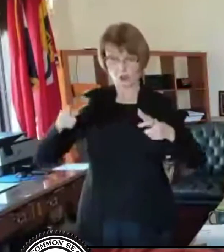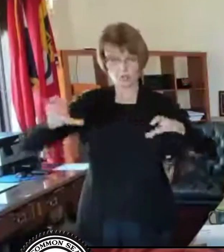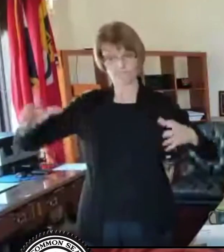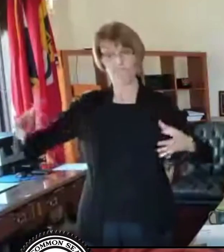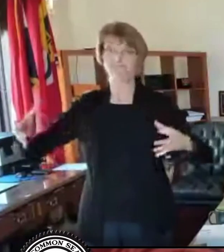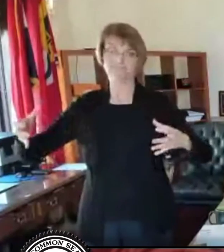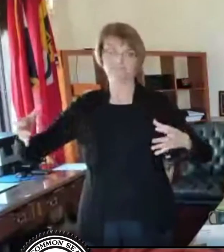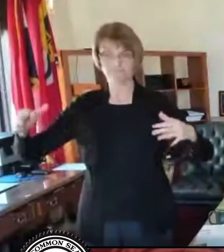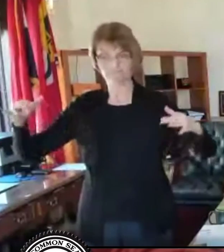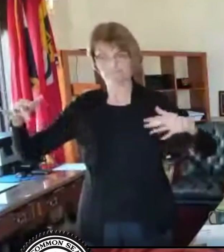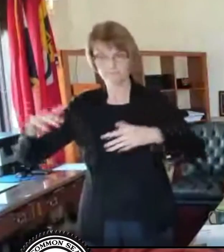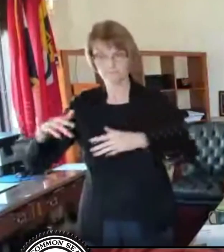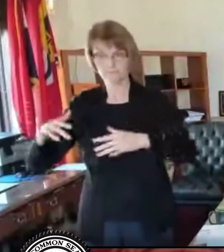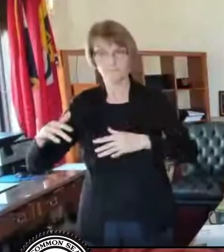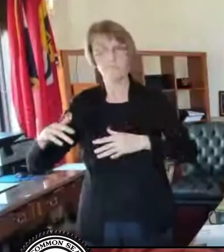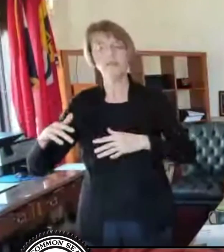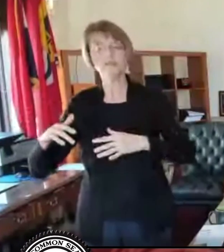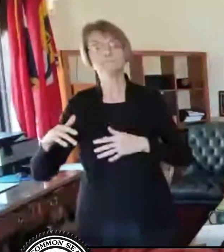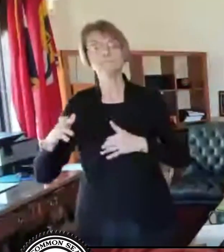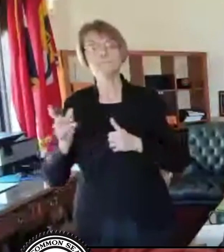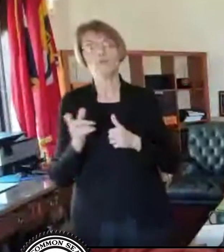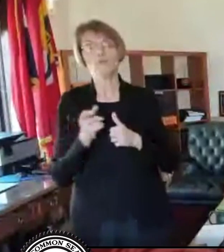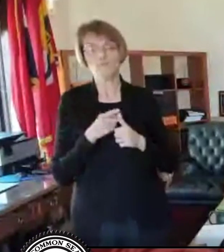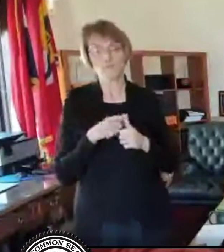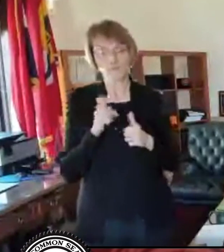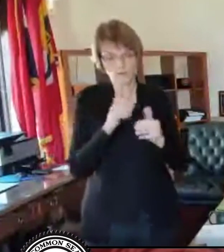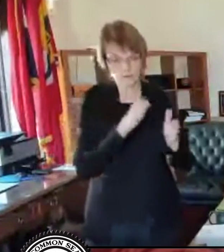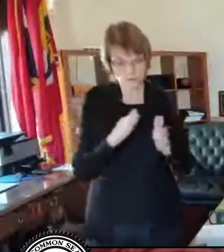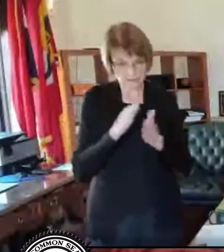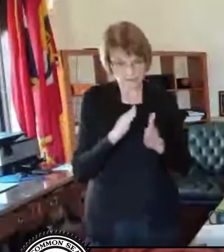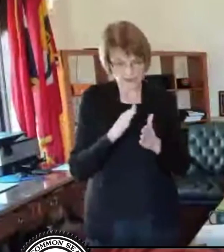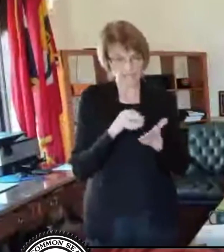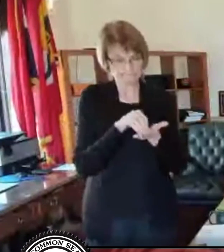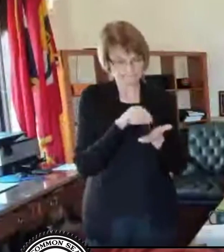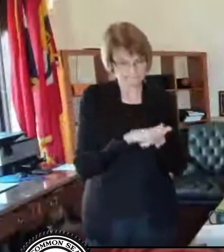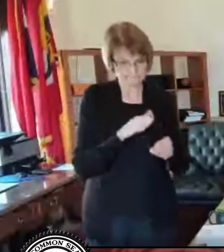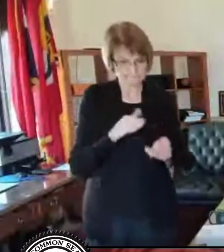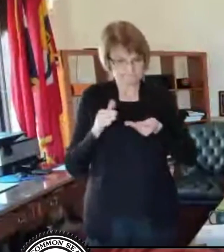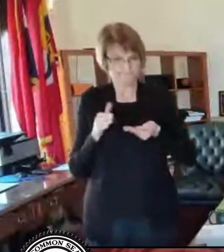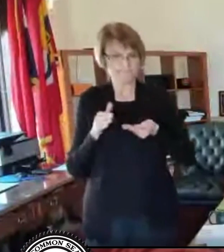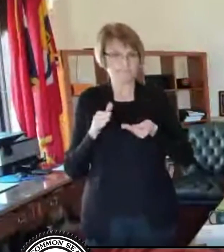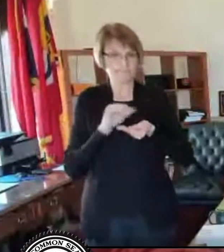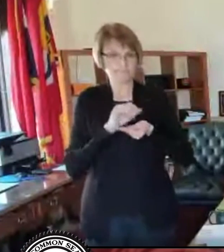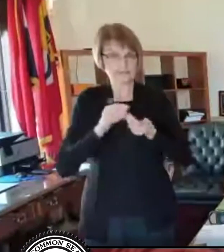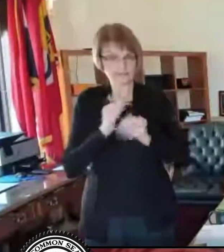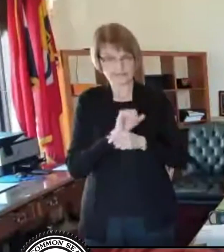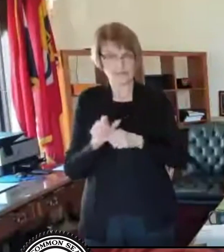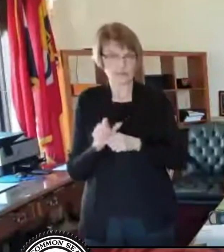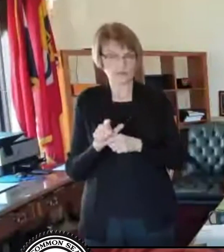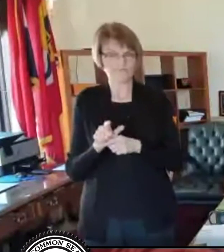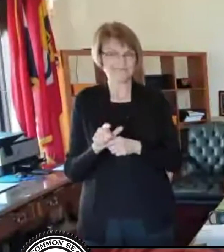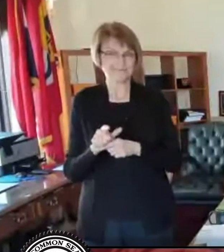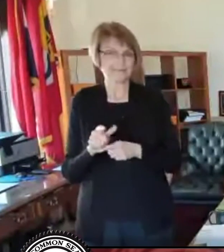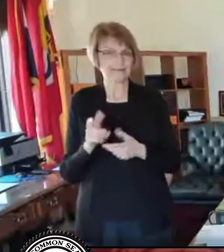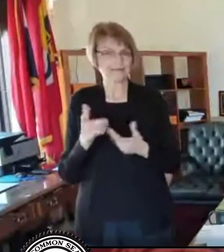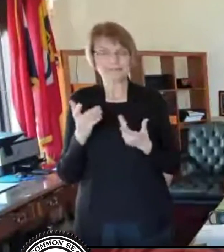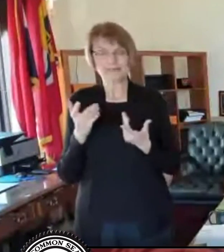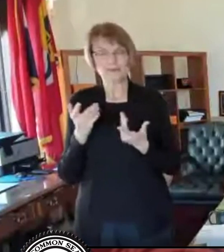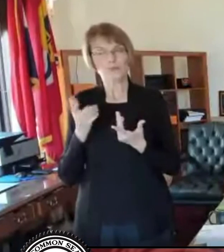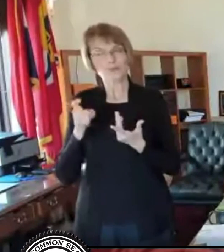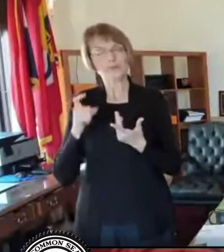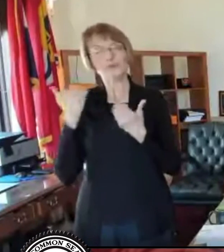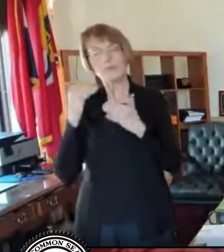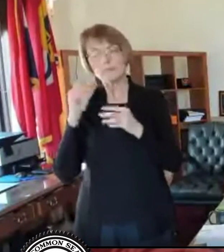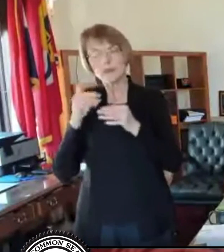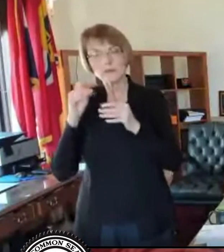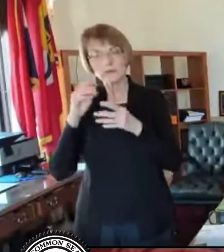plans for how they're going to manage the large event. And in all likelihood, there will be capacity restrictions because we're not out of the